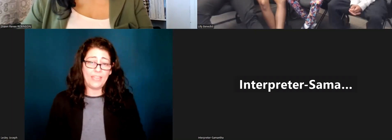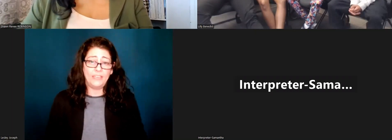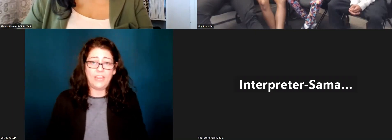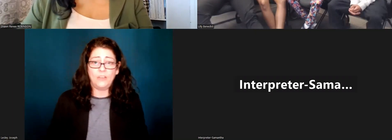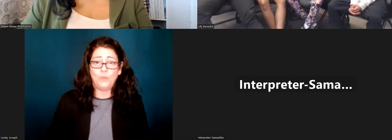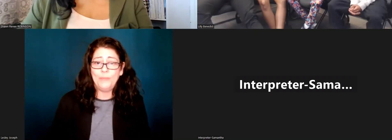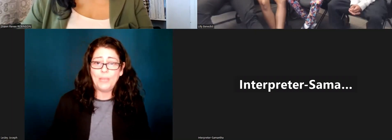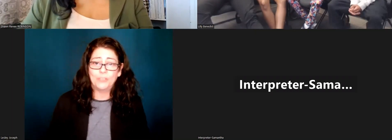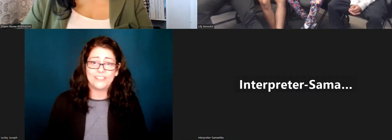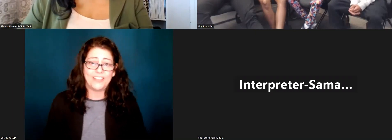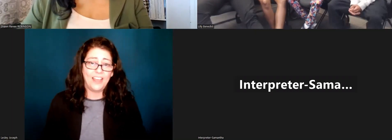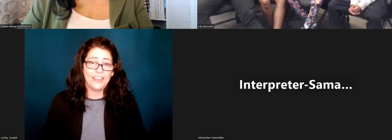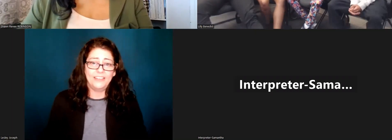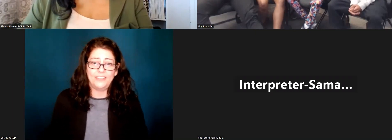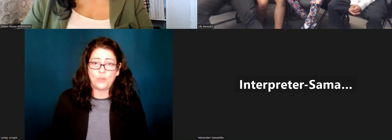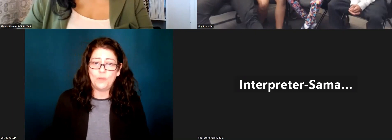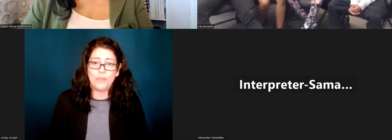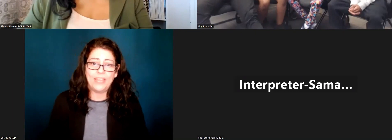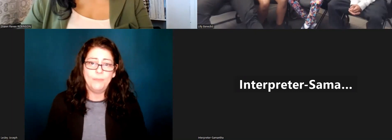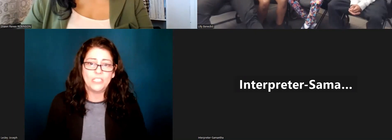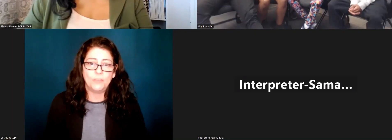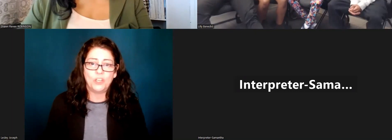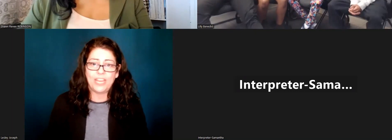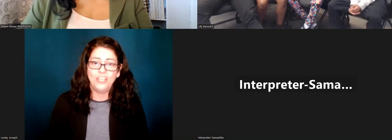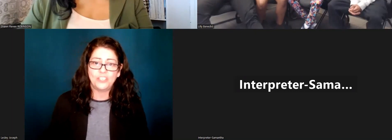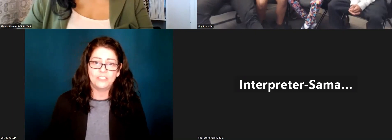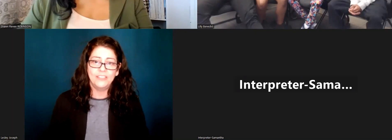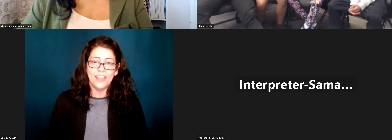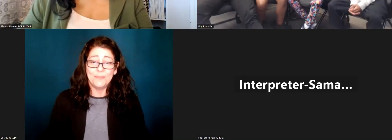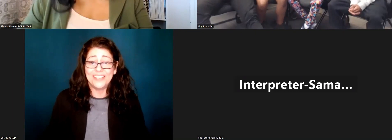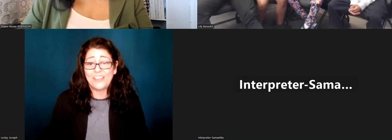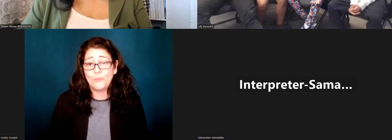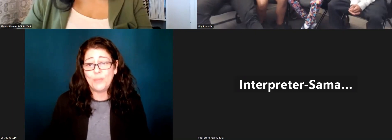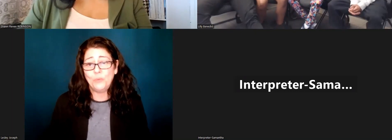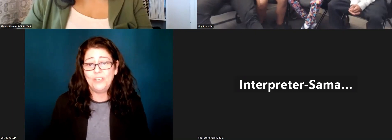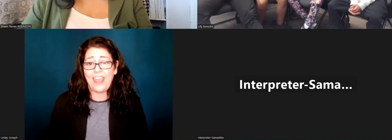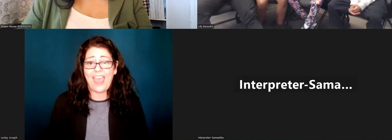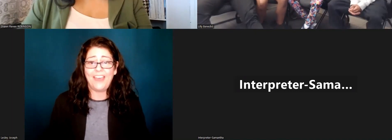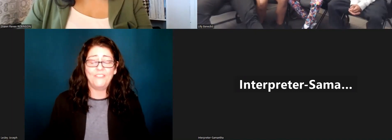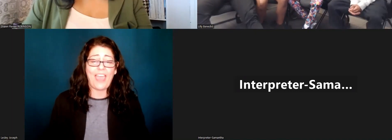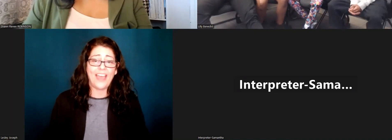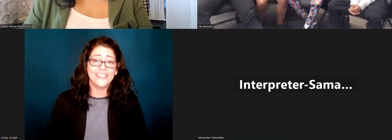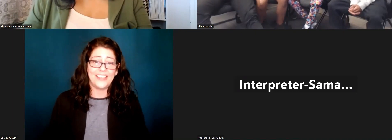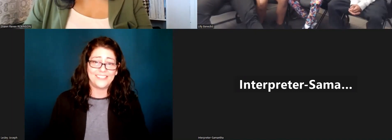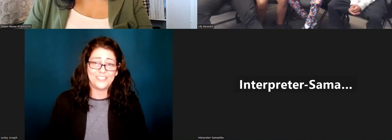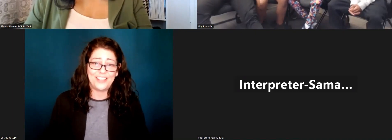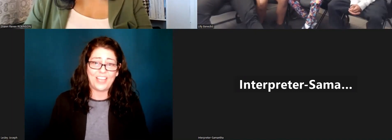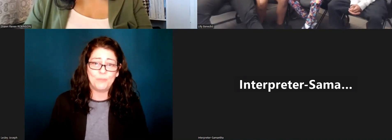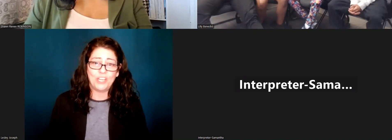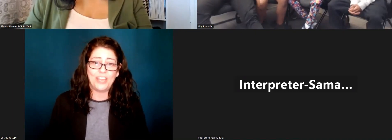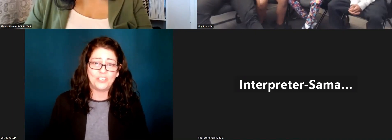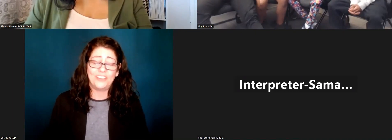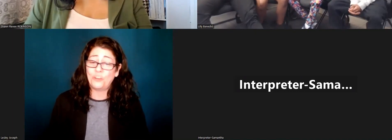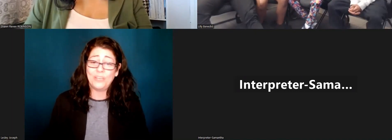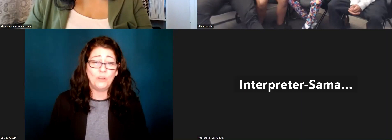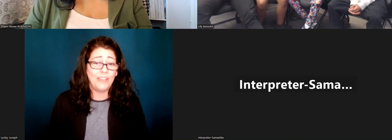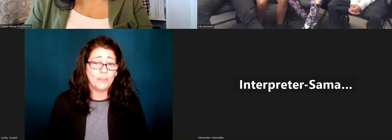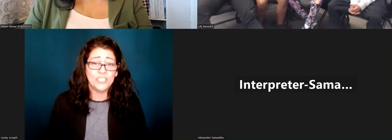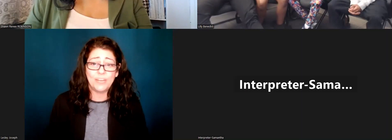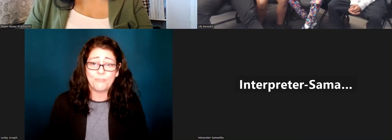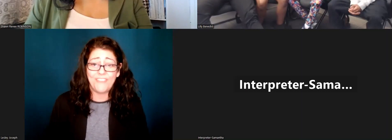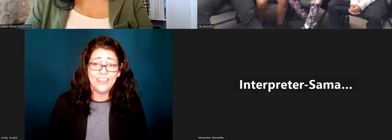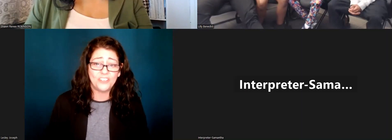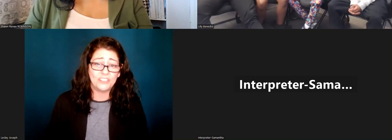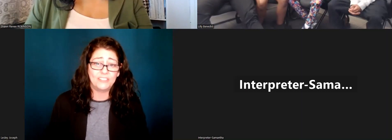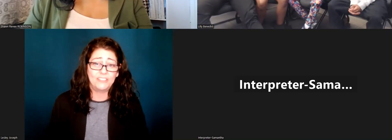come in and we'd be able to sign and there wouldn't be any miscommunication because everybody would have access to that communication and there'd be no